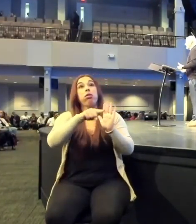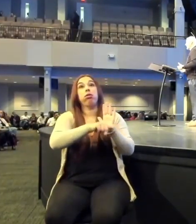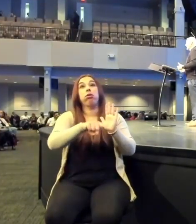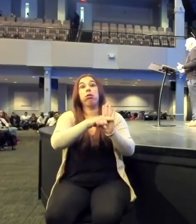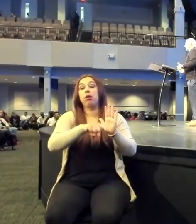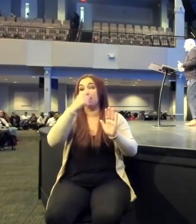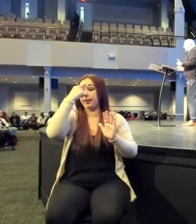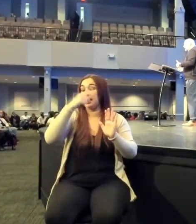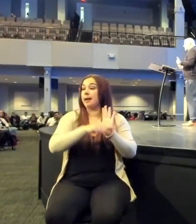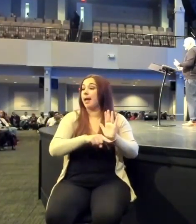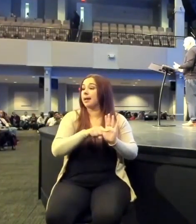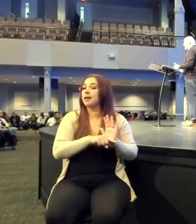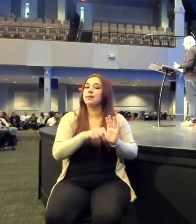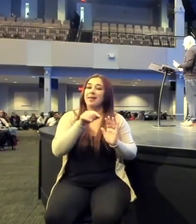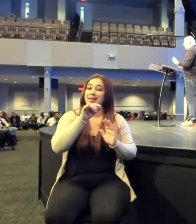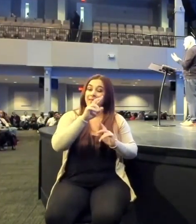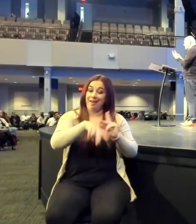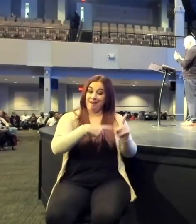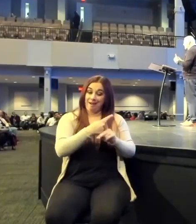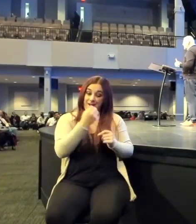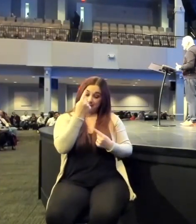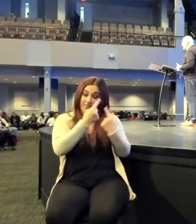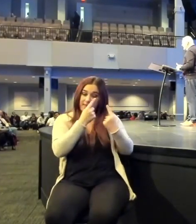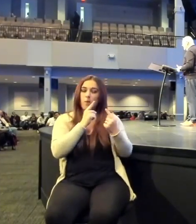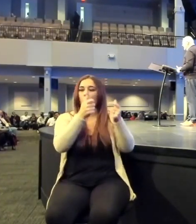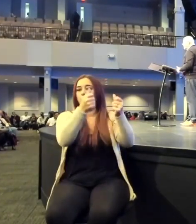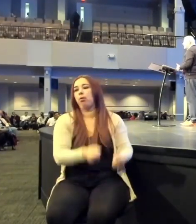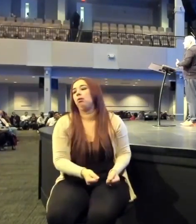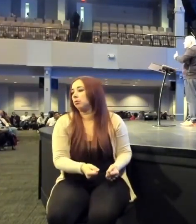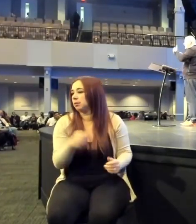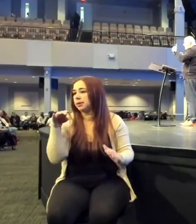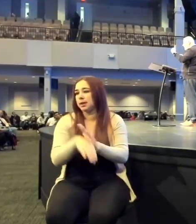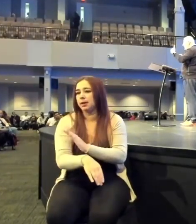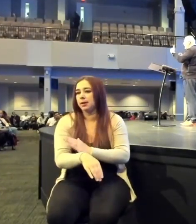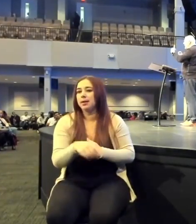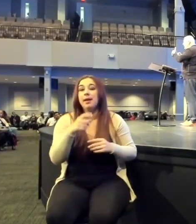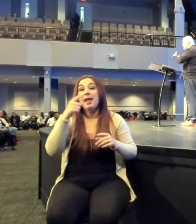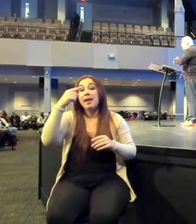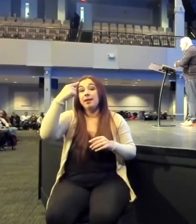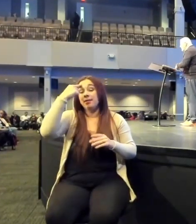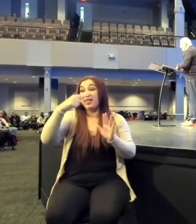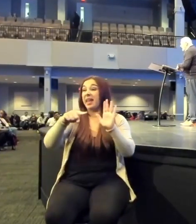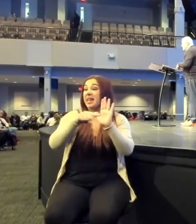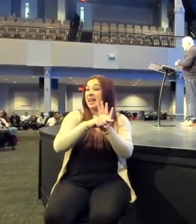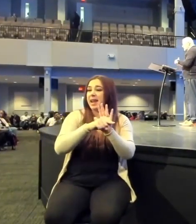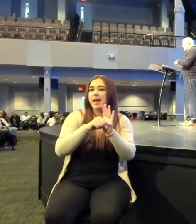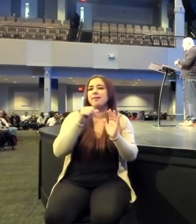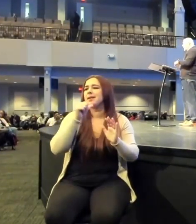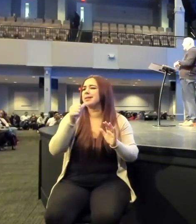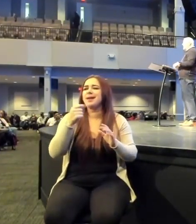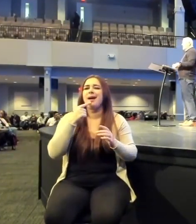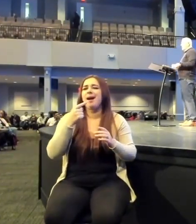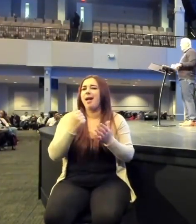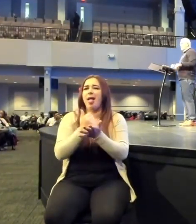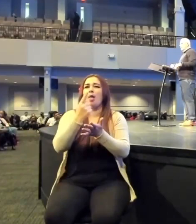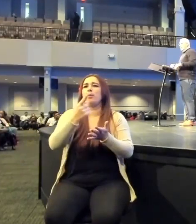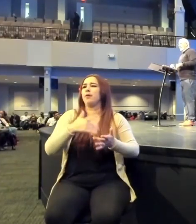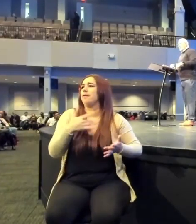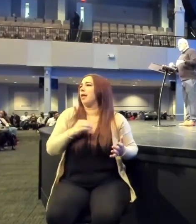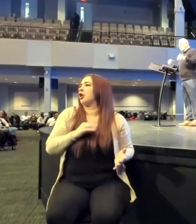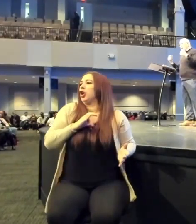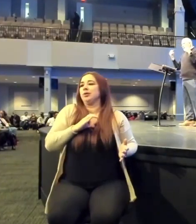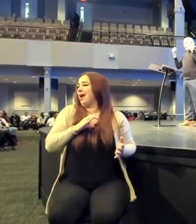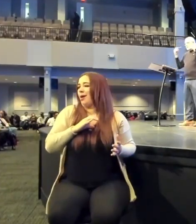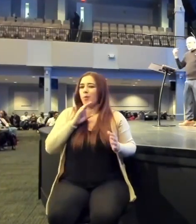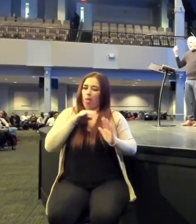negatively, negative thinking will always pull you downhill. It never pulls you uphill. It always pulls you down. And that's why it's called negative, okay?